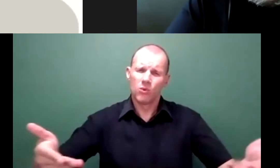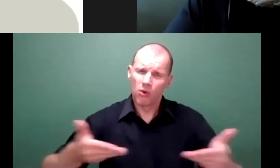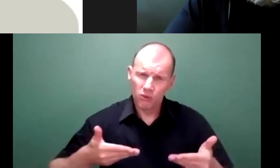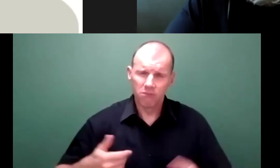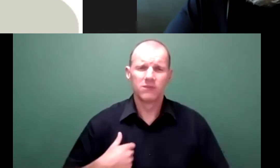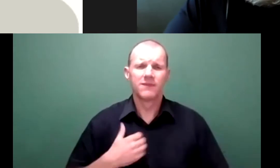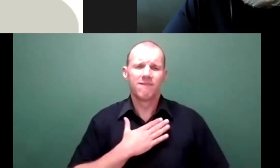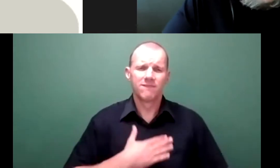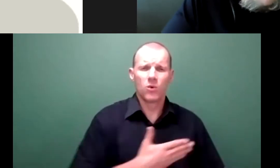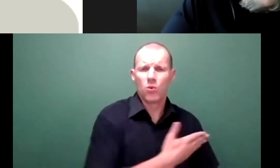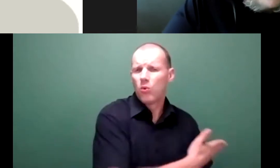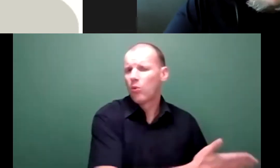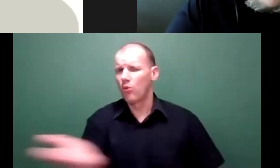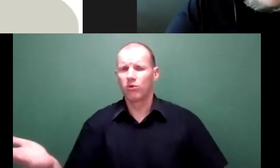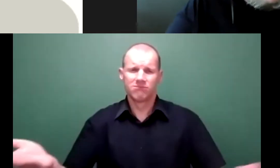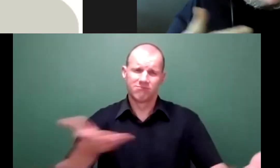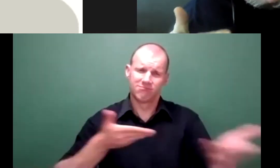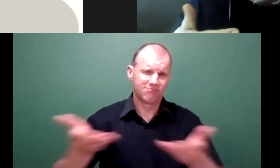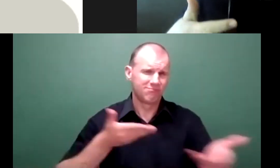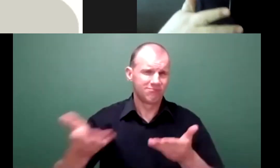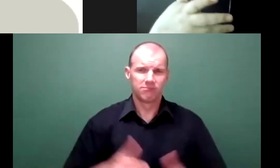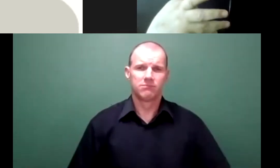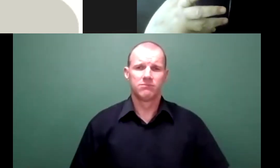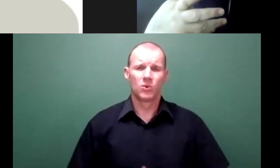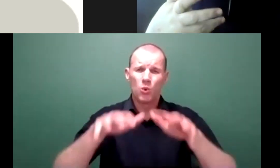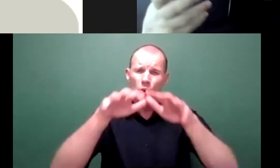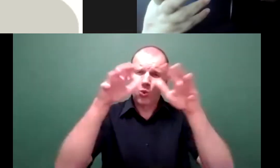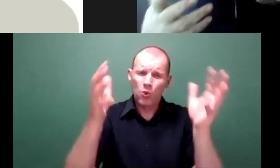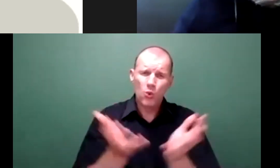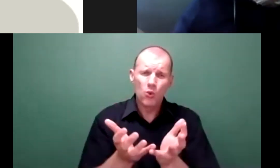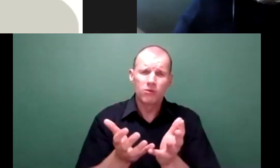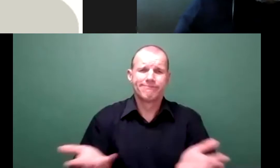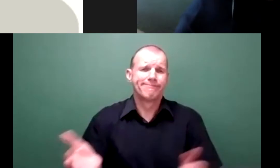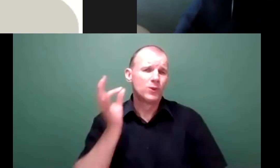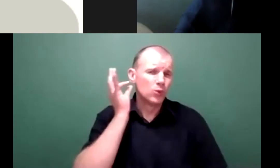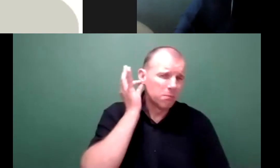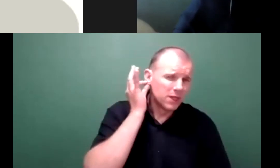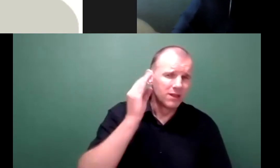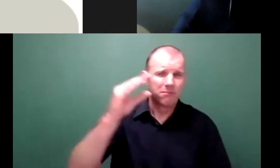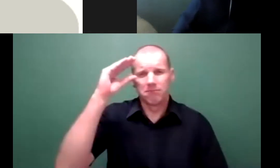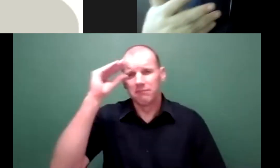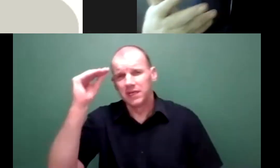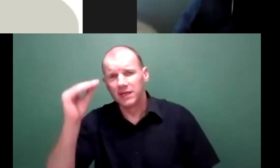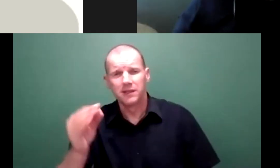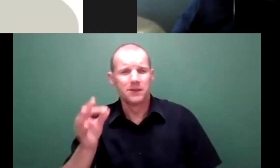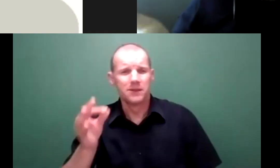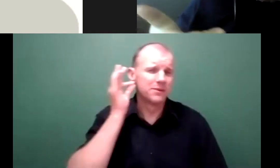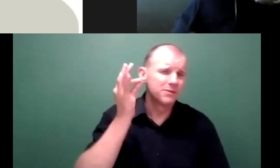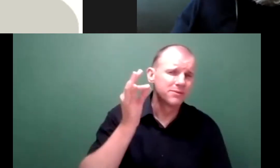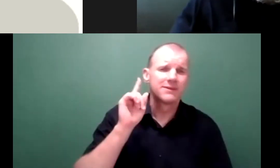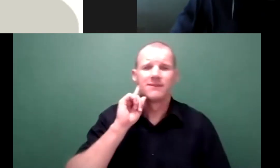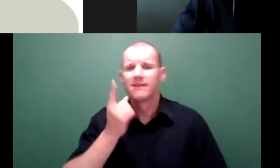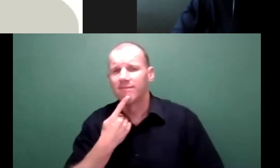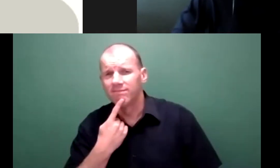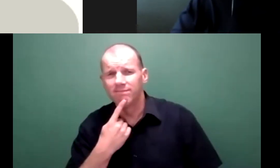And if you feel that you do not have enough experience, all people are welcome. You are welcome to apply